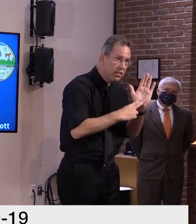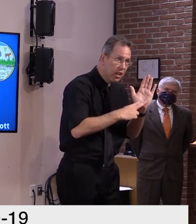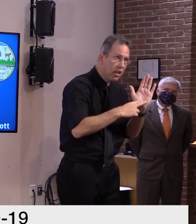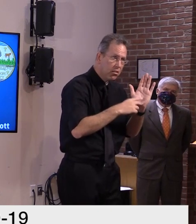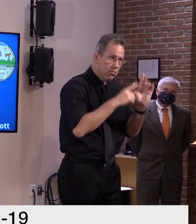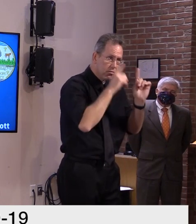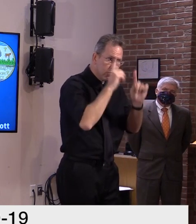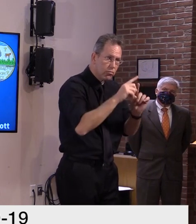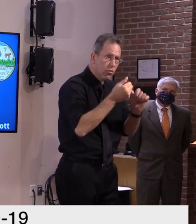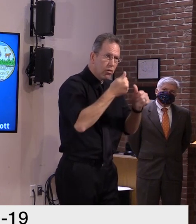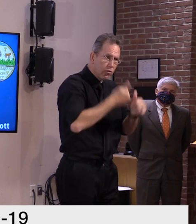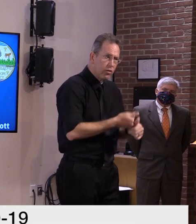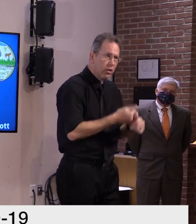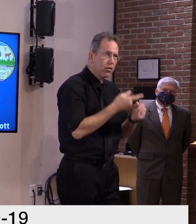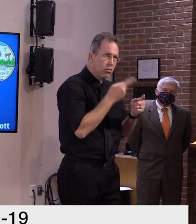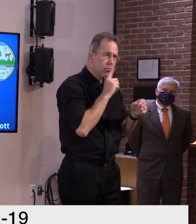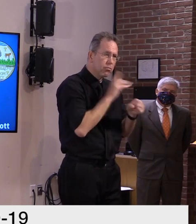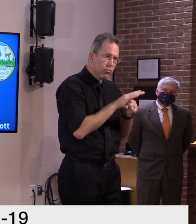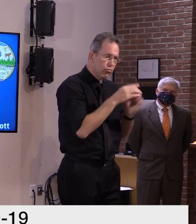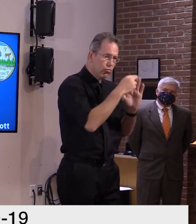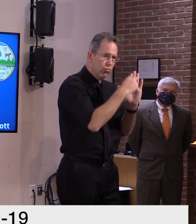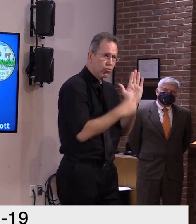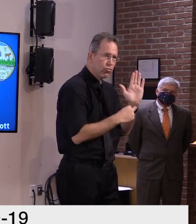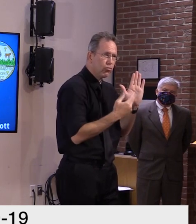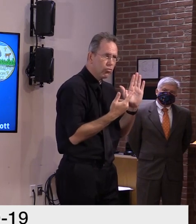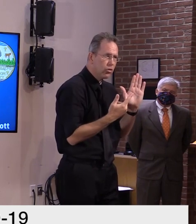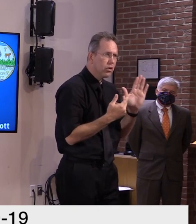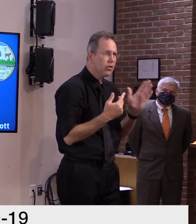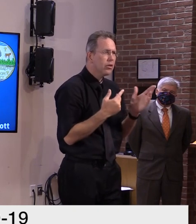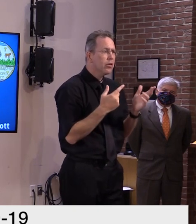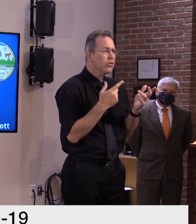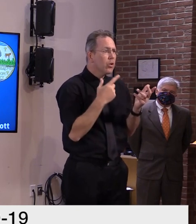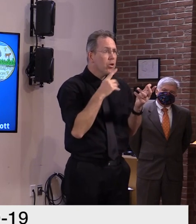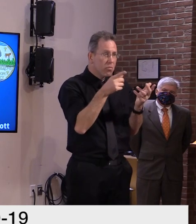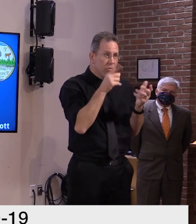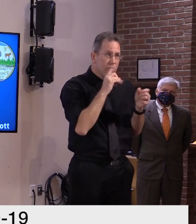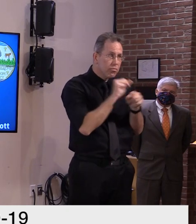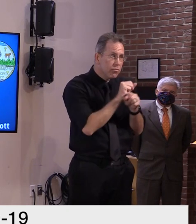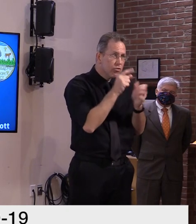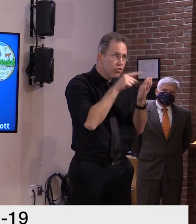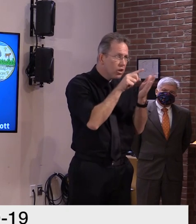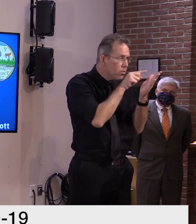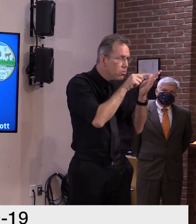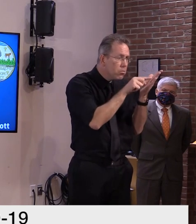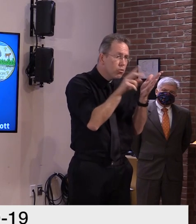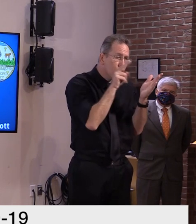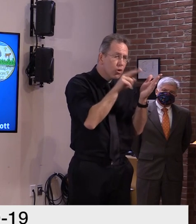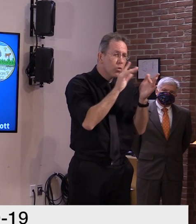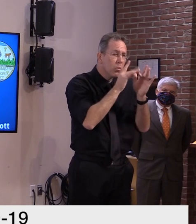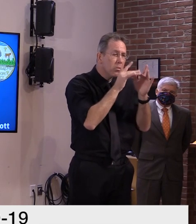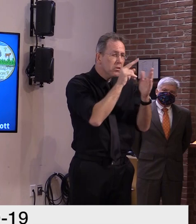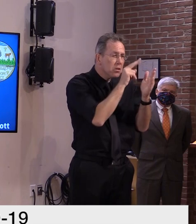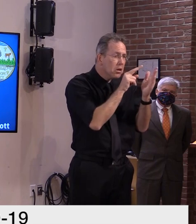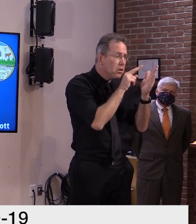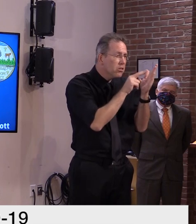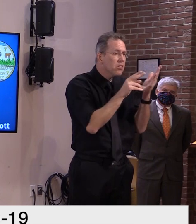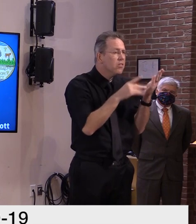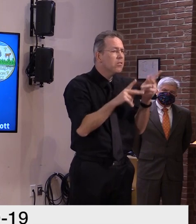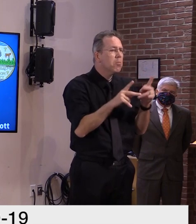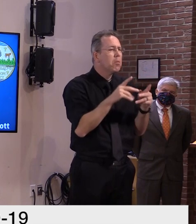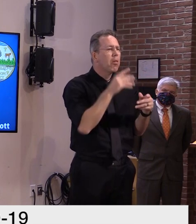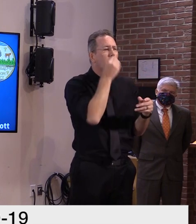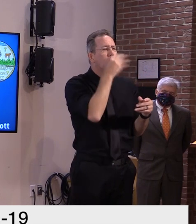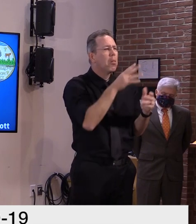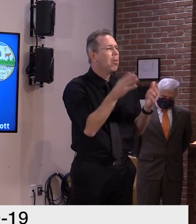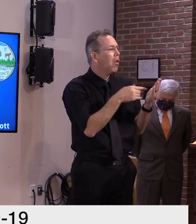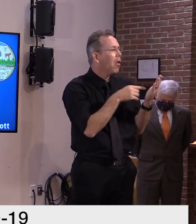to vermontvacation.com or acc.vermont.gov to learn about the travel policy. We need to educate people. What